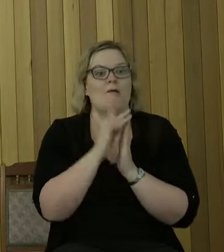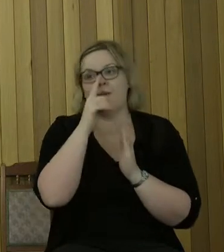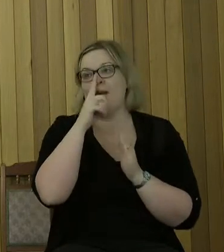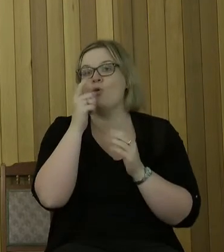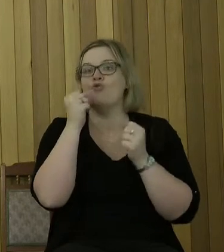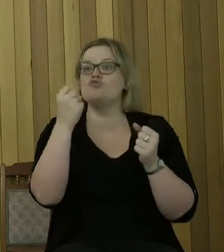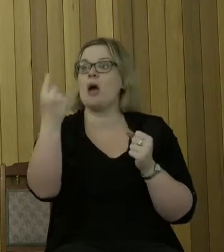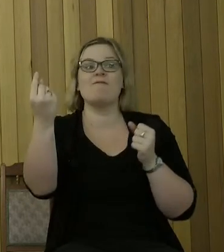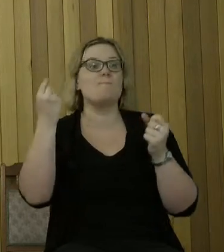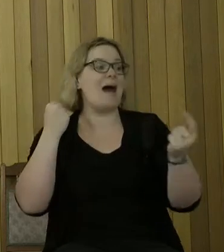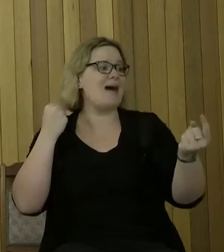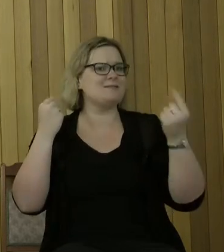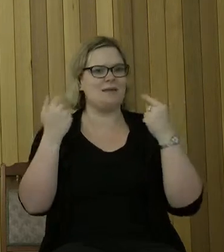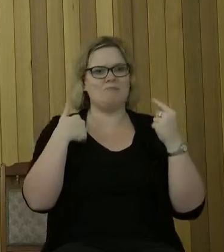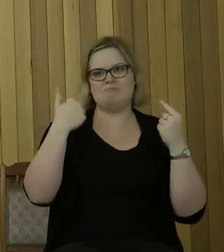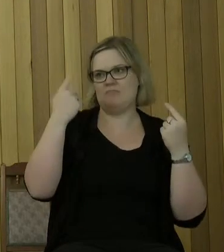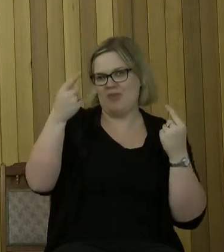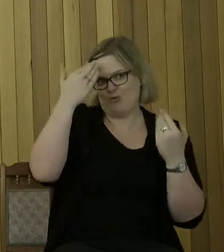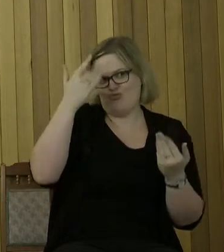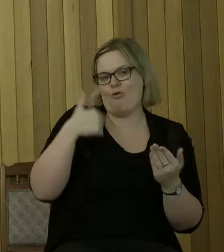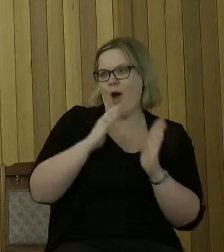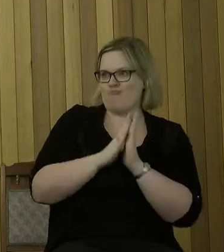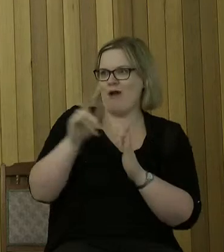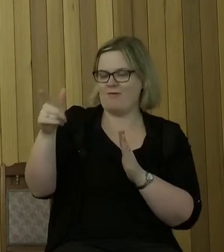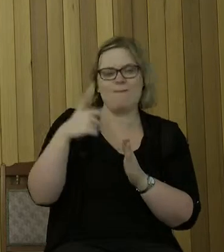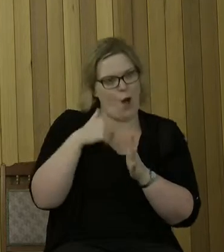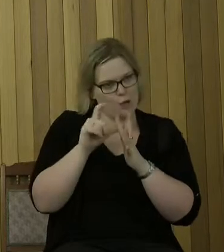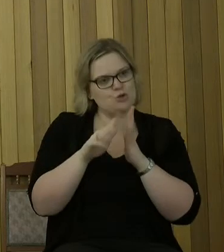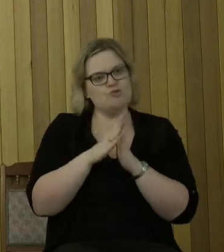past me. They don't know I'm praying for them, but I do.